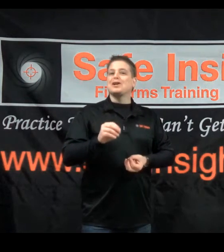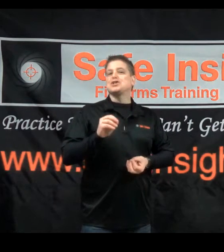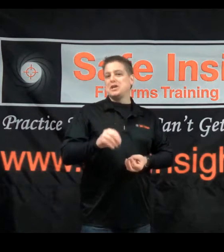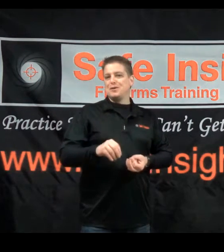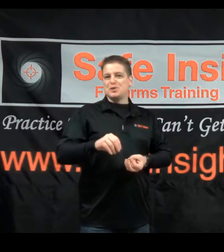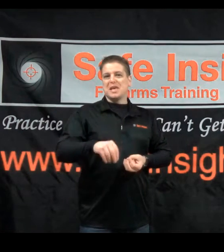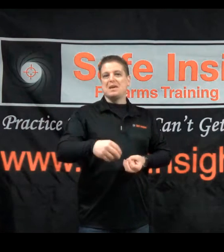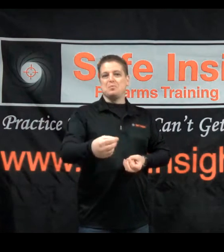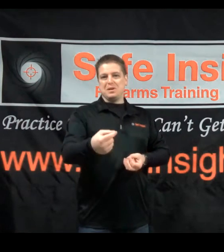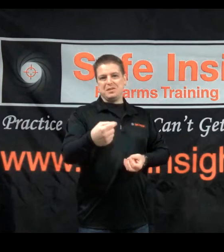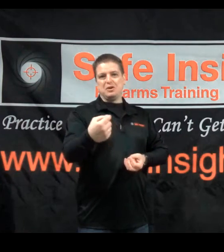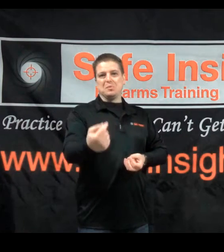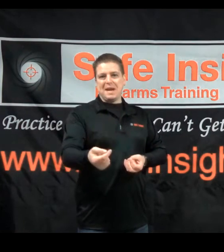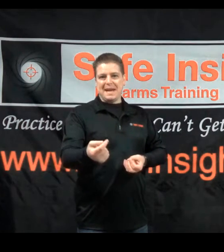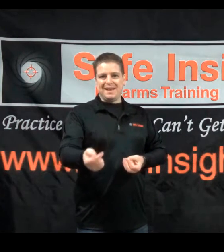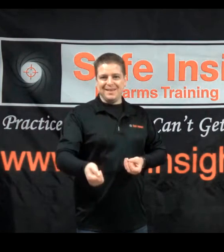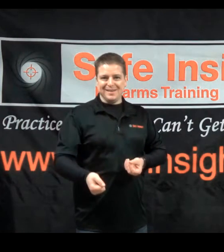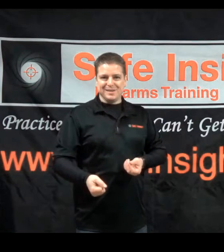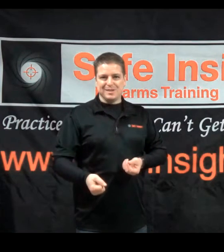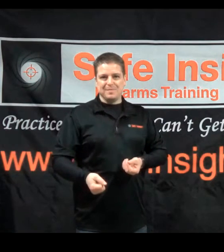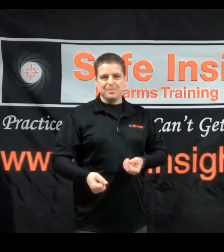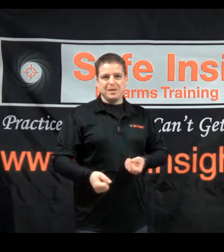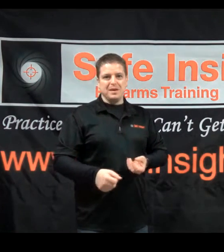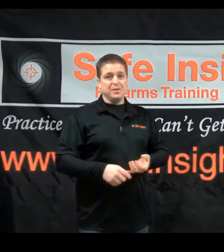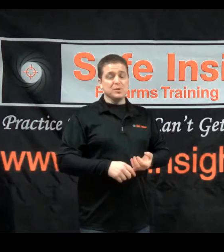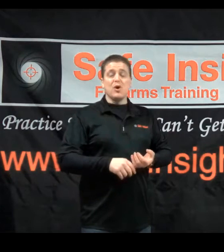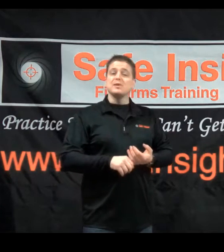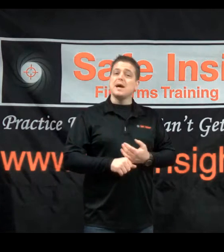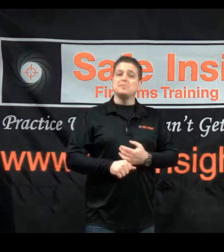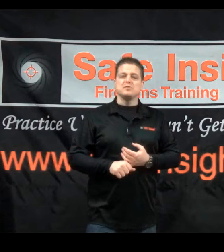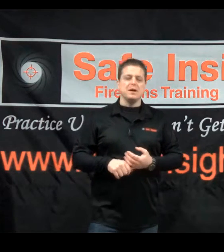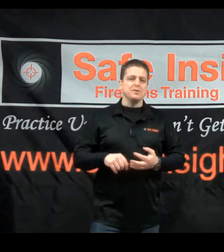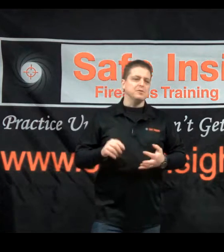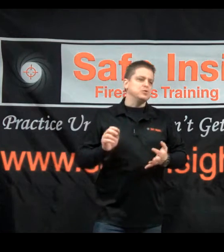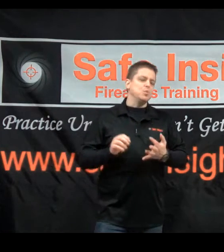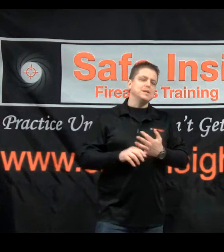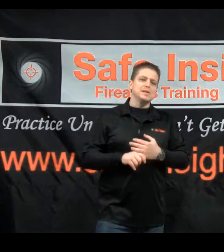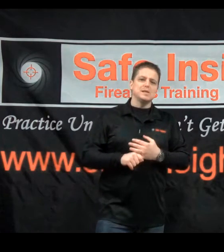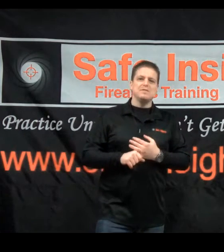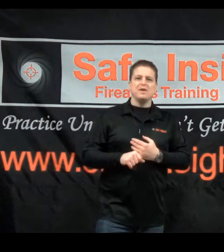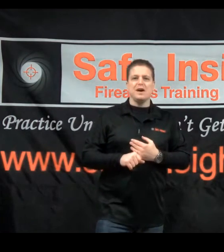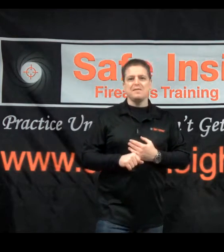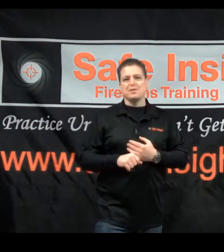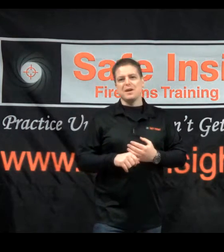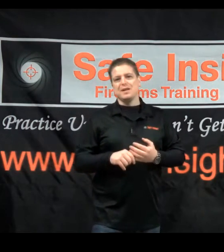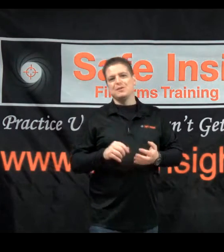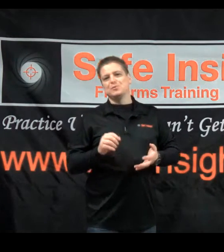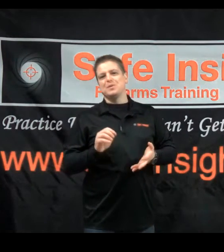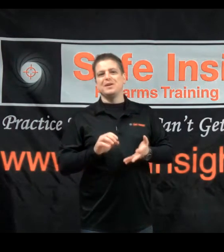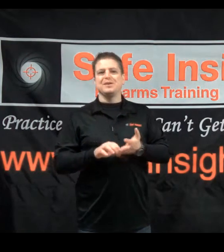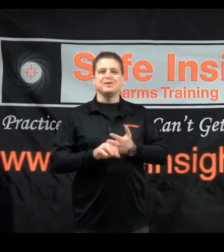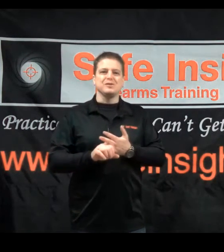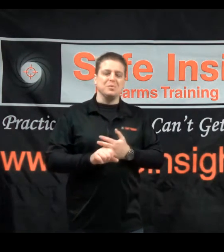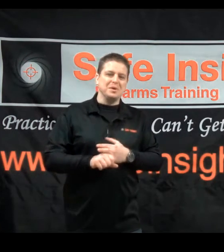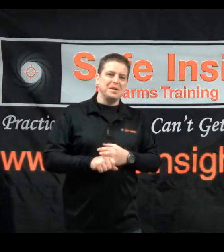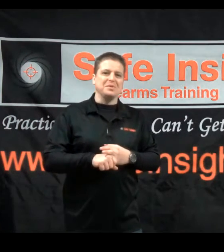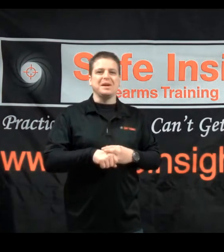actually understand what the grain is. There's all types of them out there. There's 165 grain, there's 120 grain,